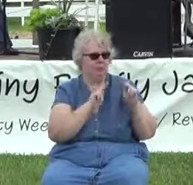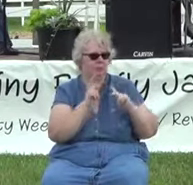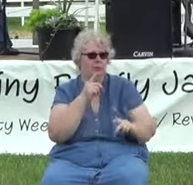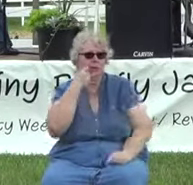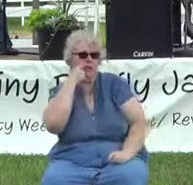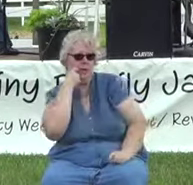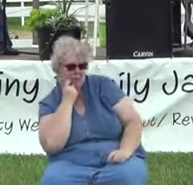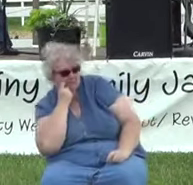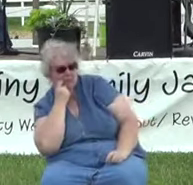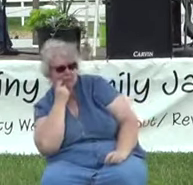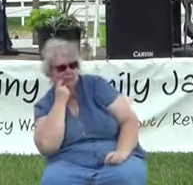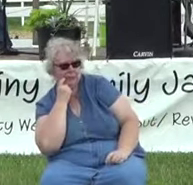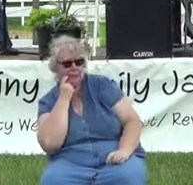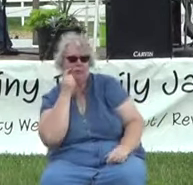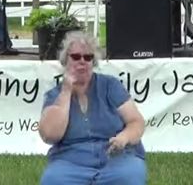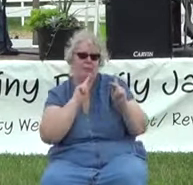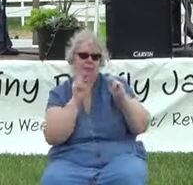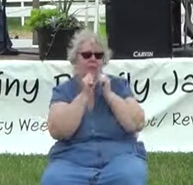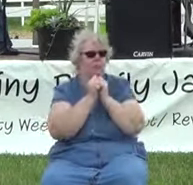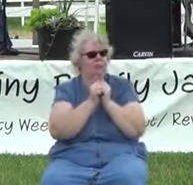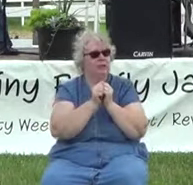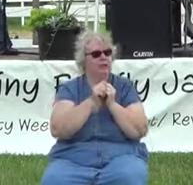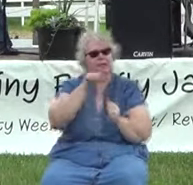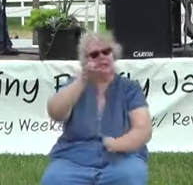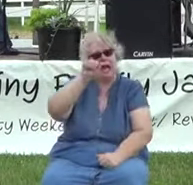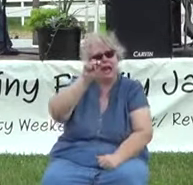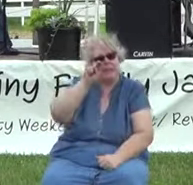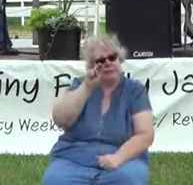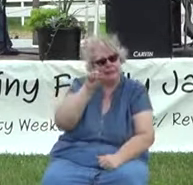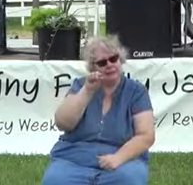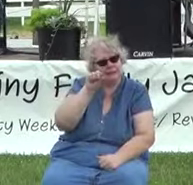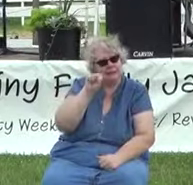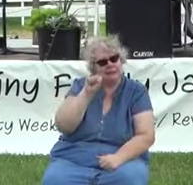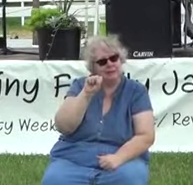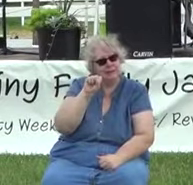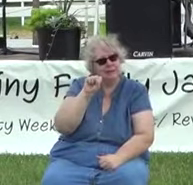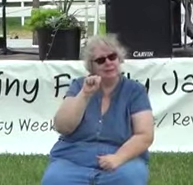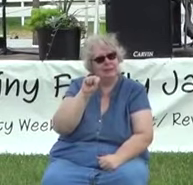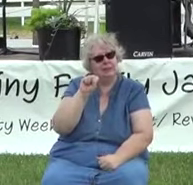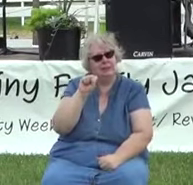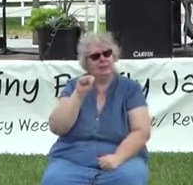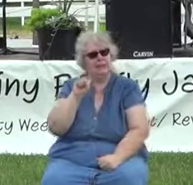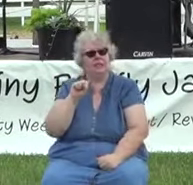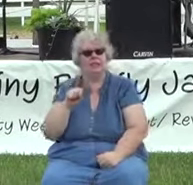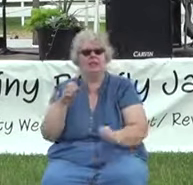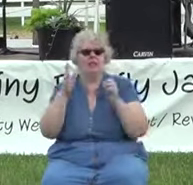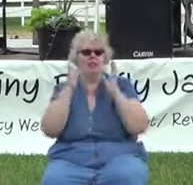the gangs. And they do demonic oppression,